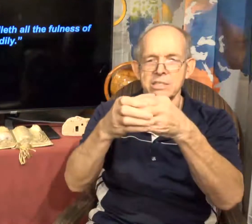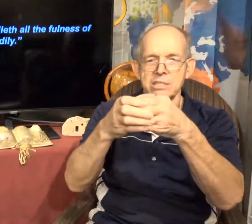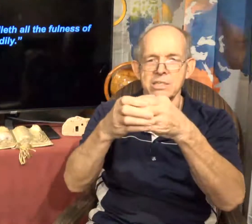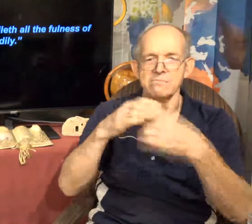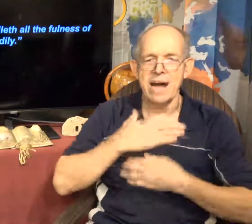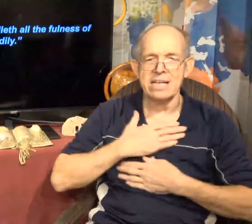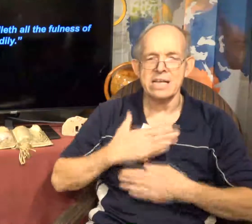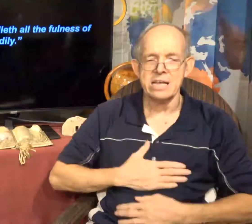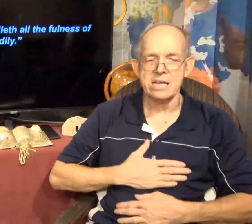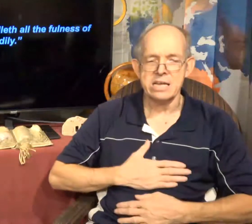Ready.